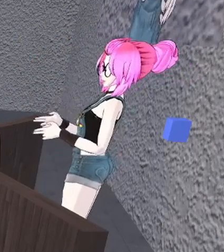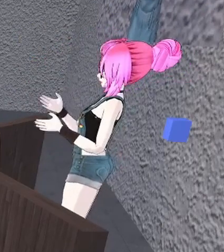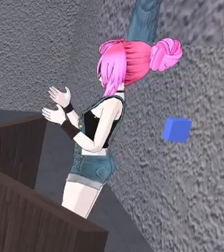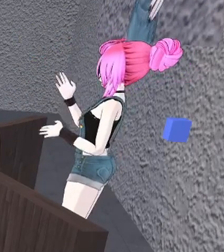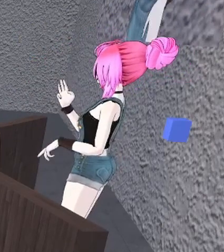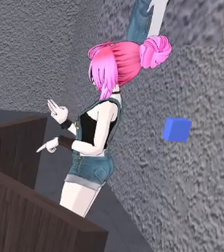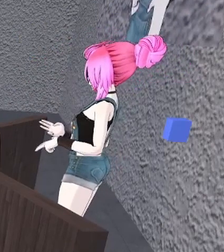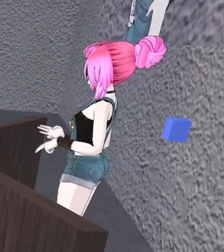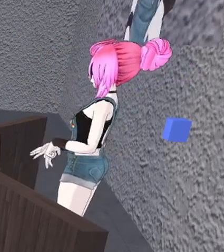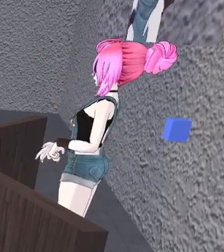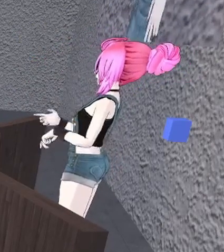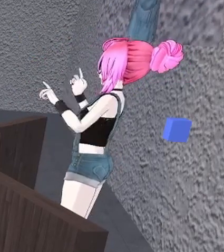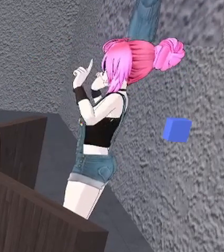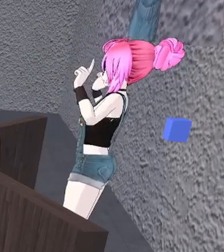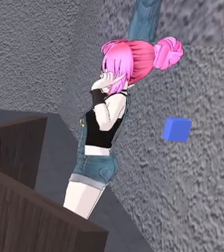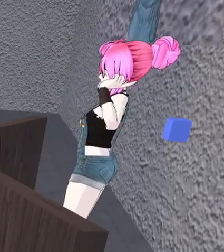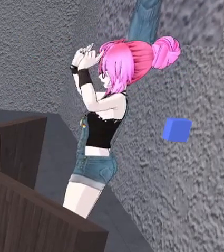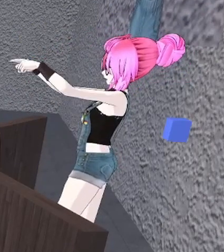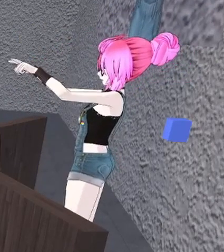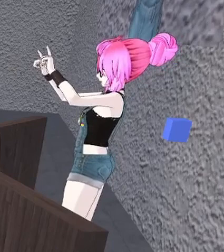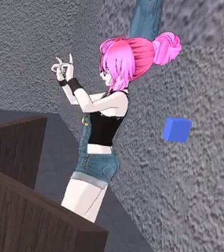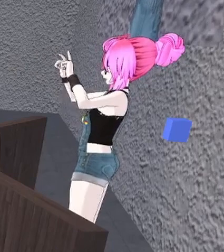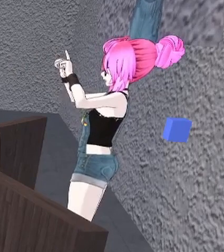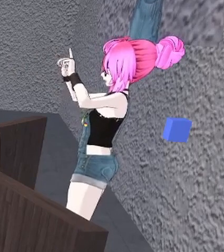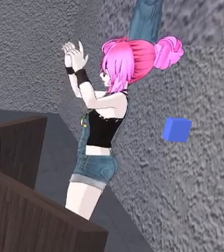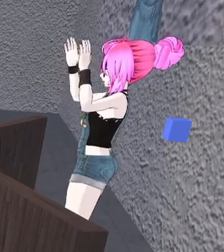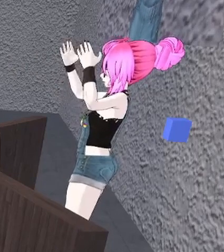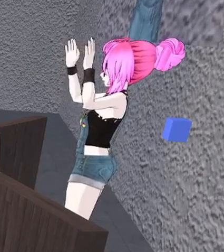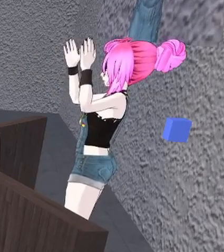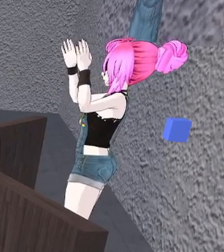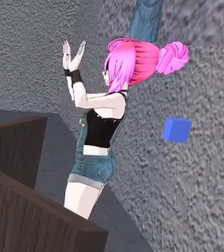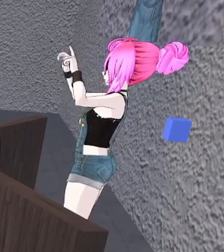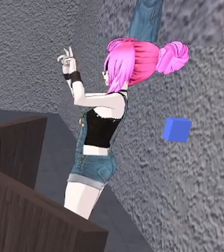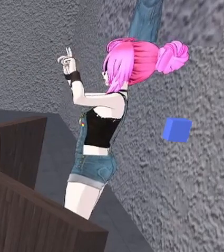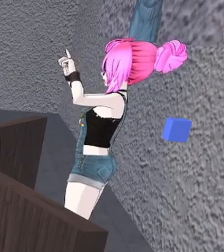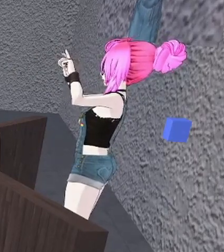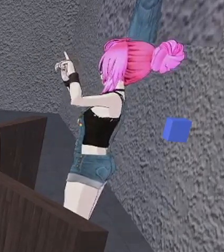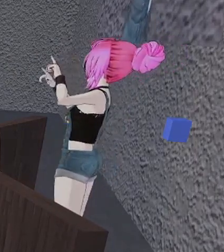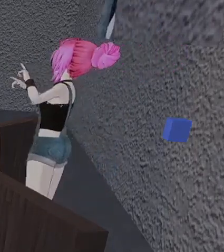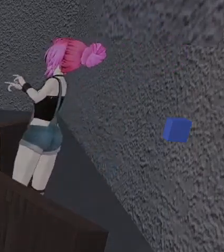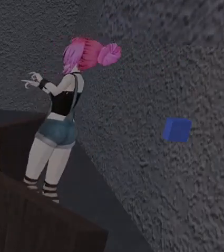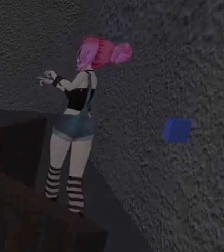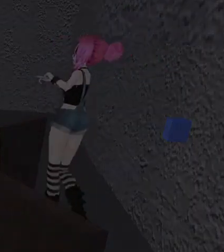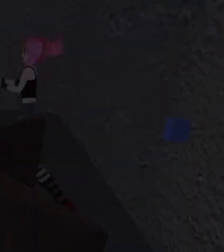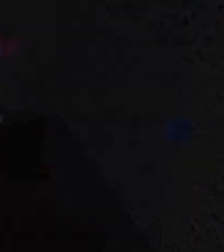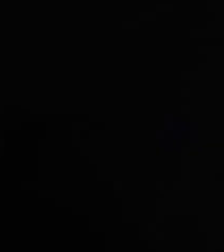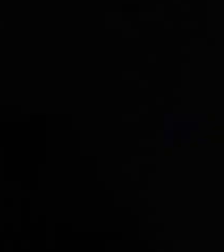Okay, well, with that lovely history lesson, let's all go and take a picture. Woo! Picture, picture, picture.